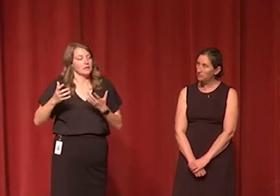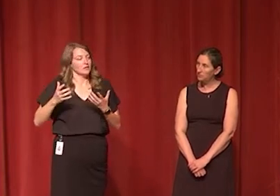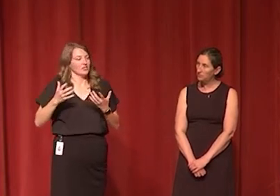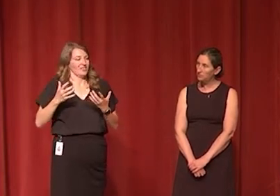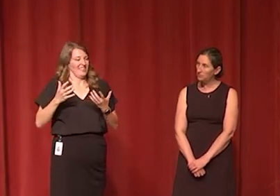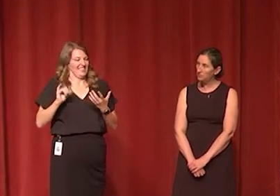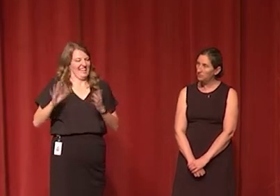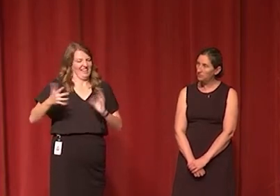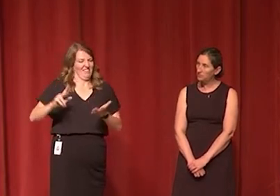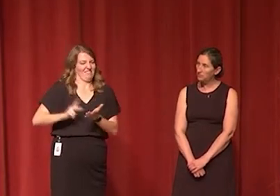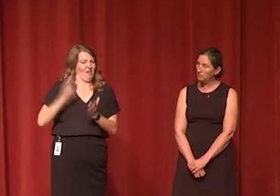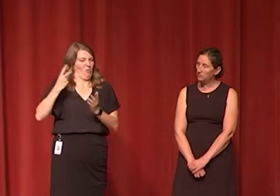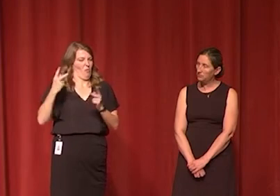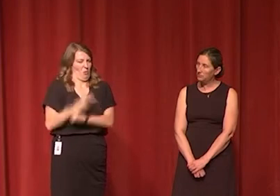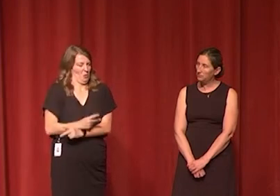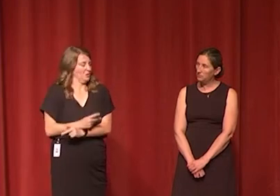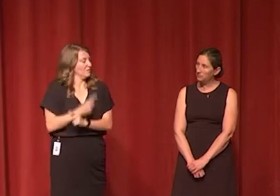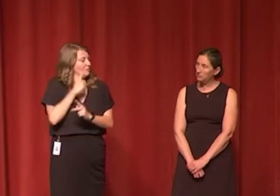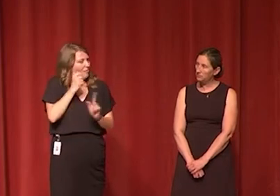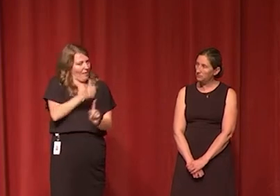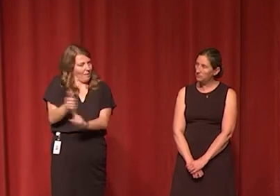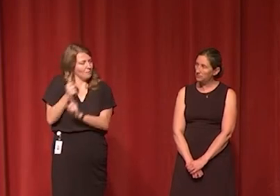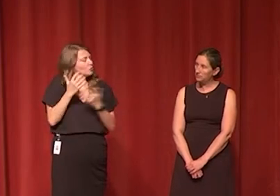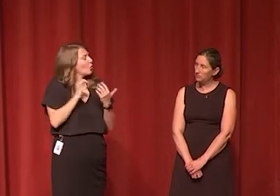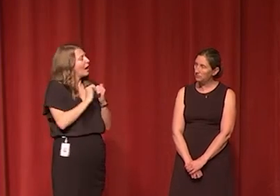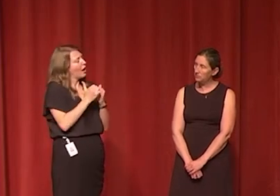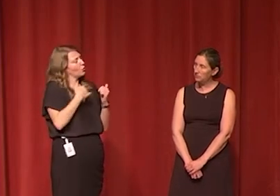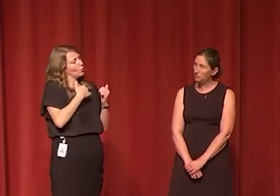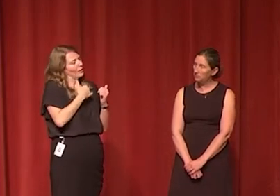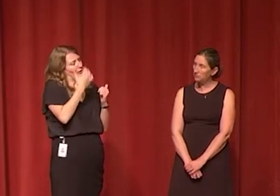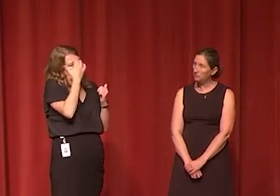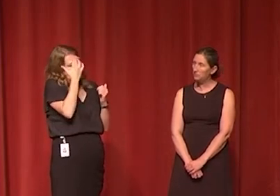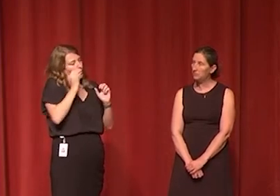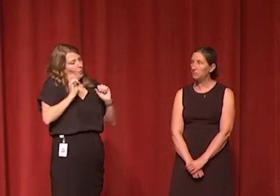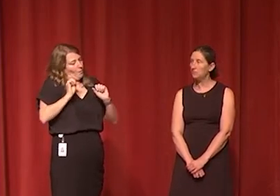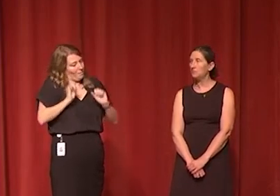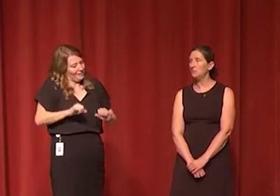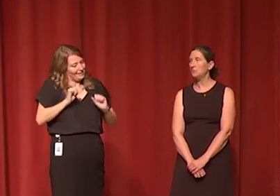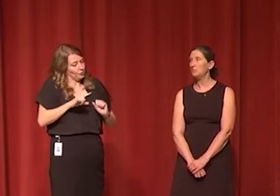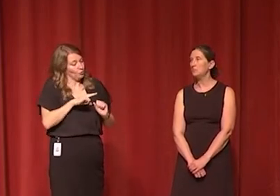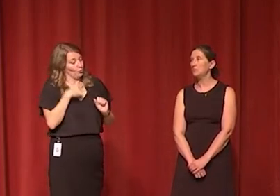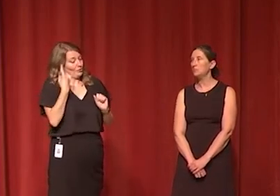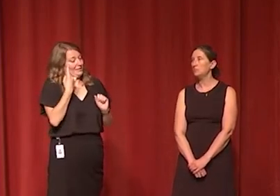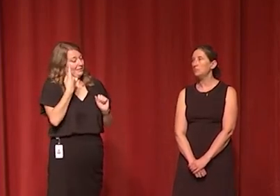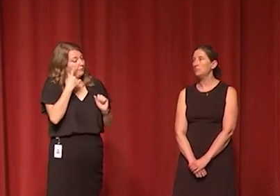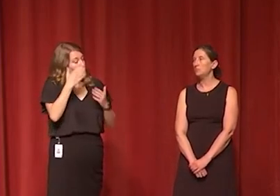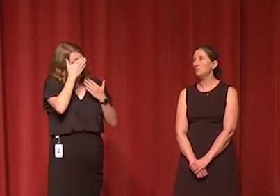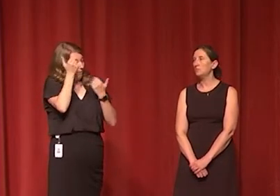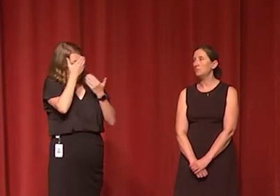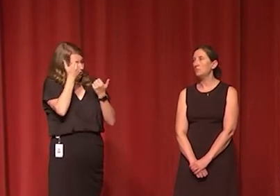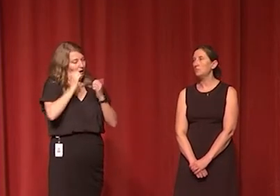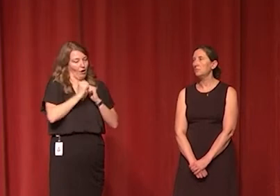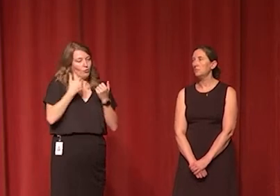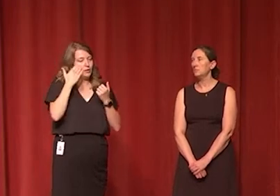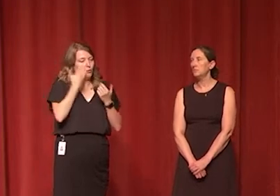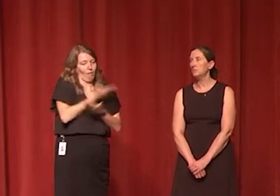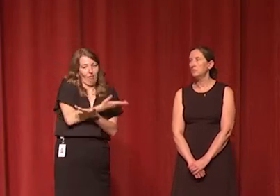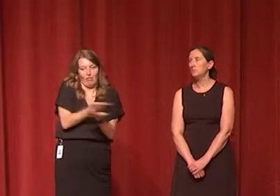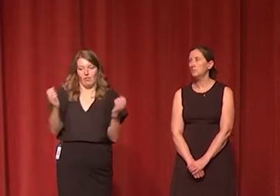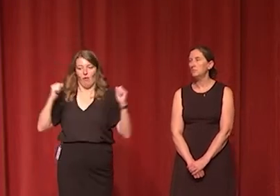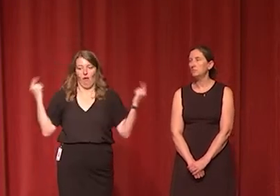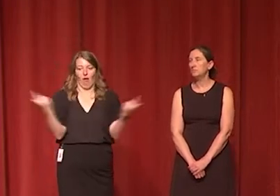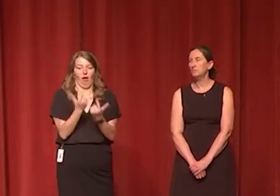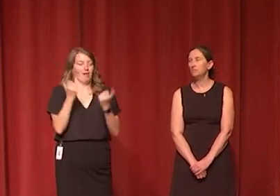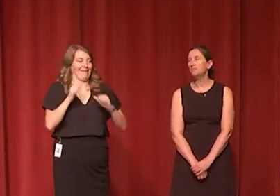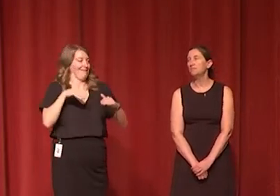how do we ensure that folks who have a wide variety of potential risk factors for dementia are included in studies? That's a